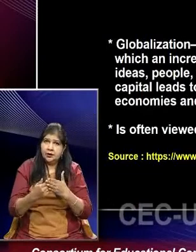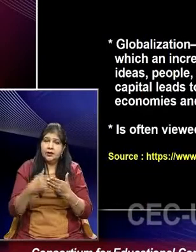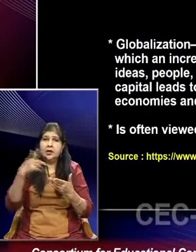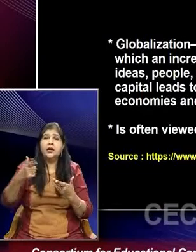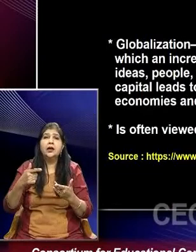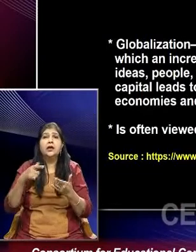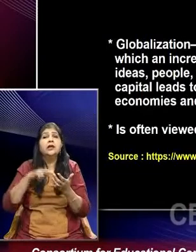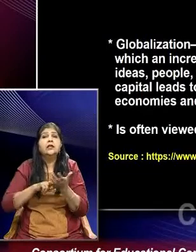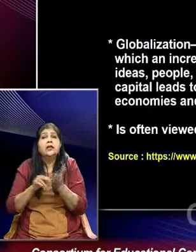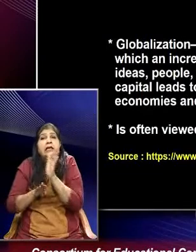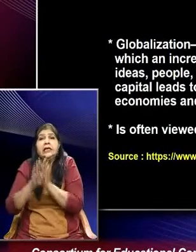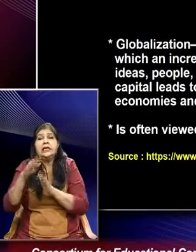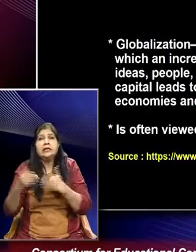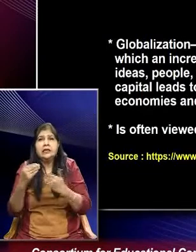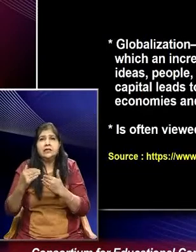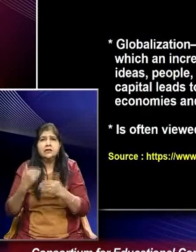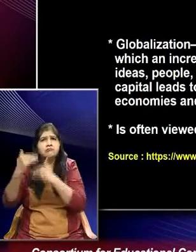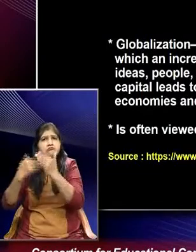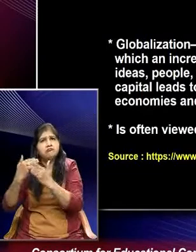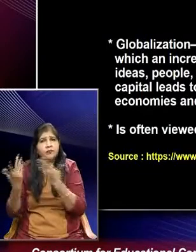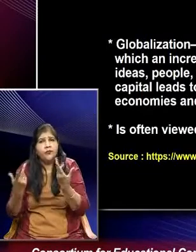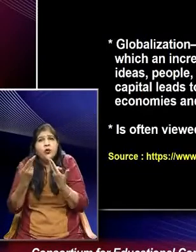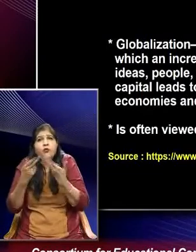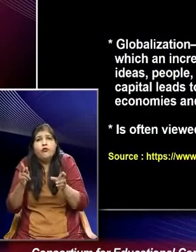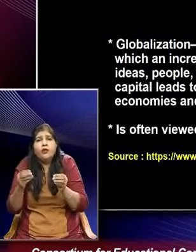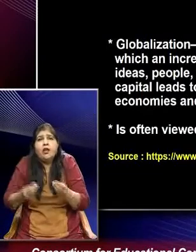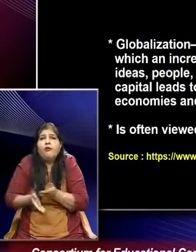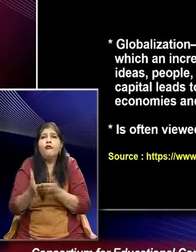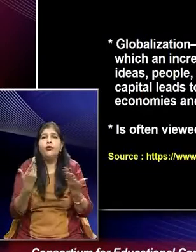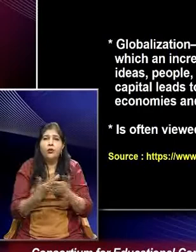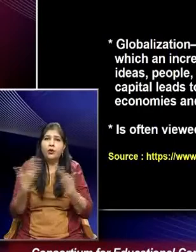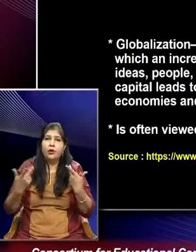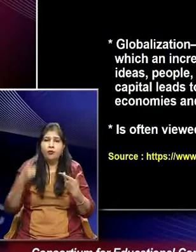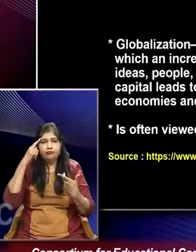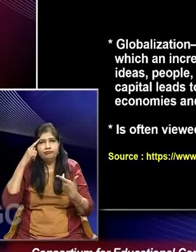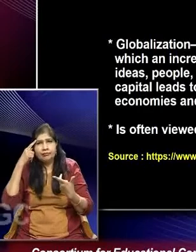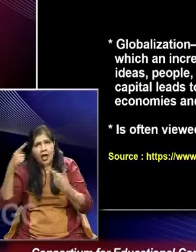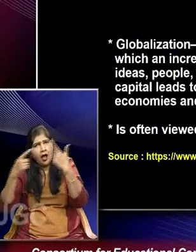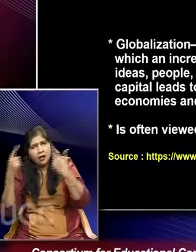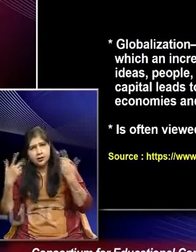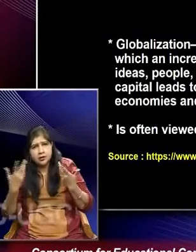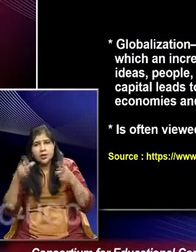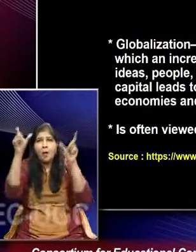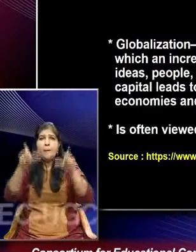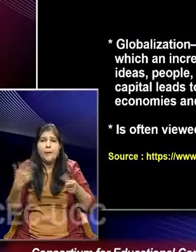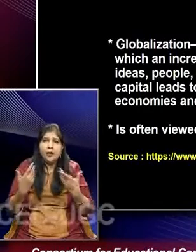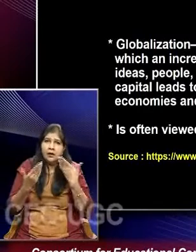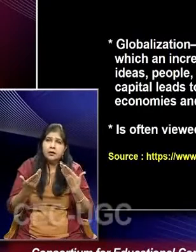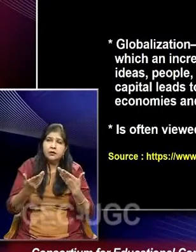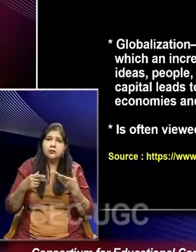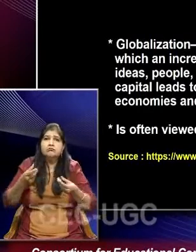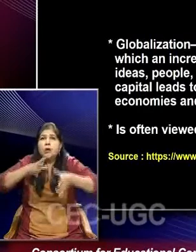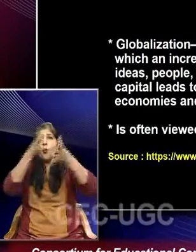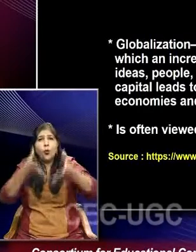an increasingly free flow of ideas, people,